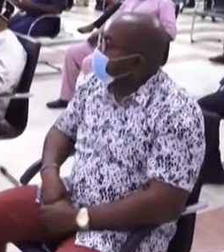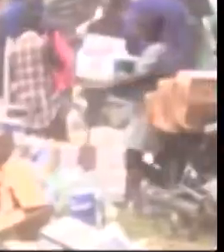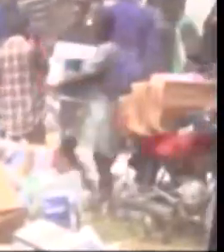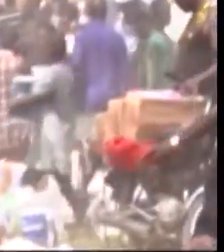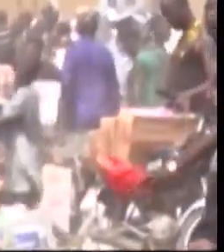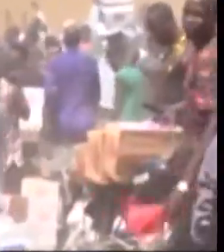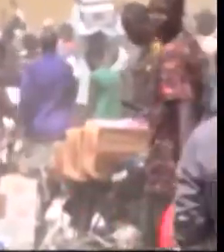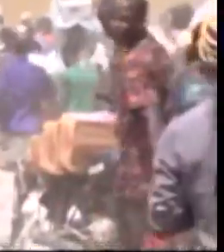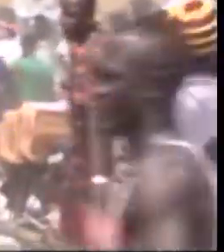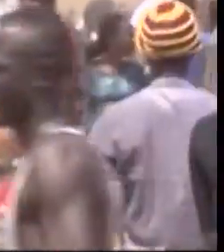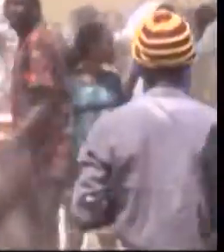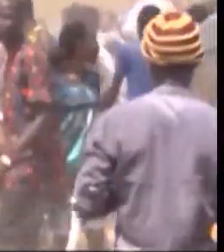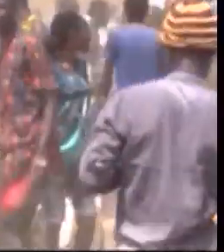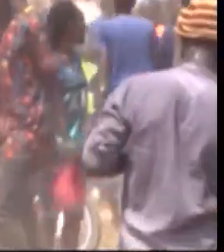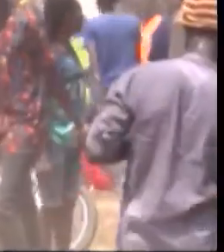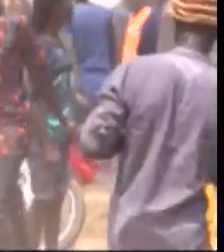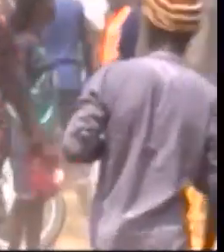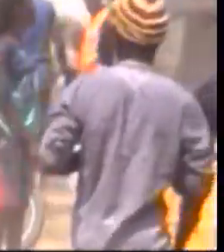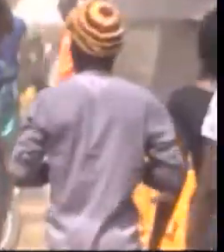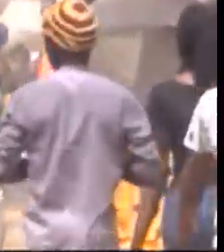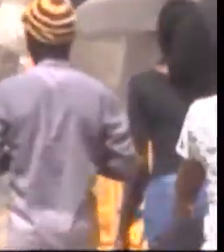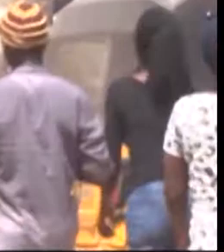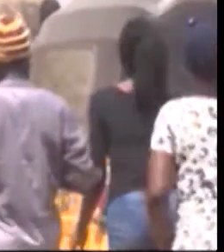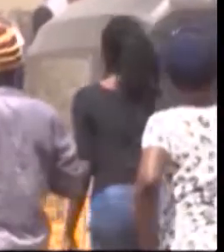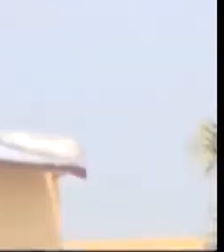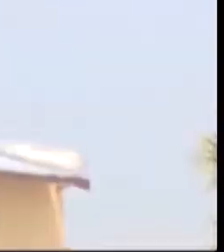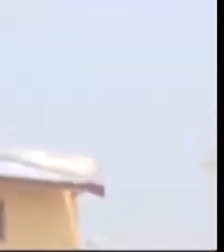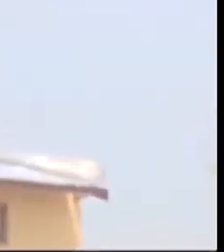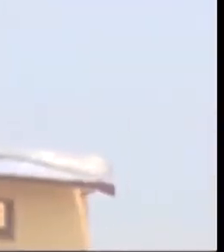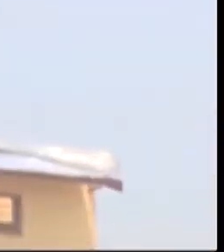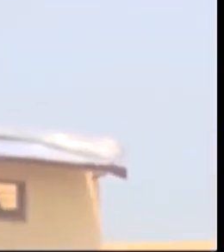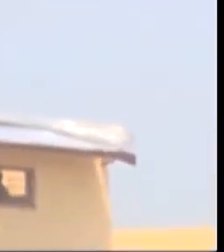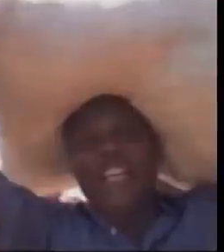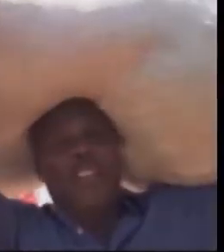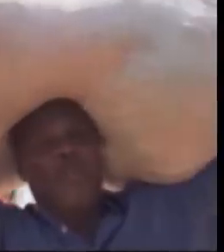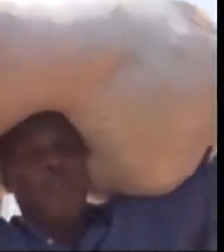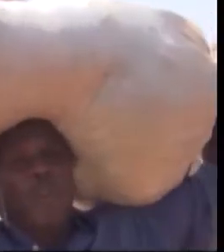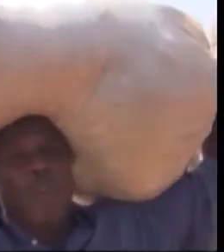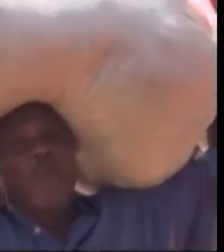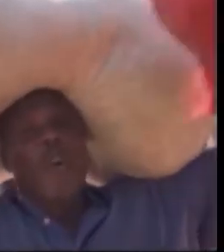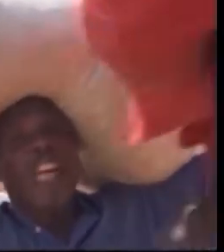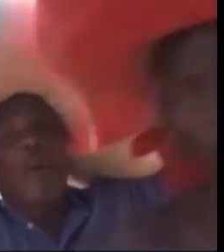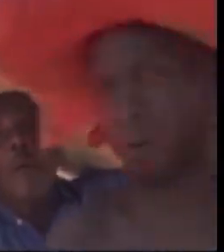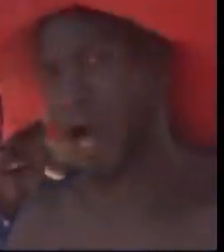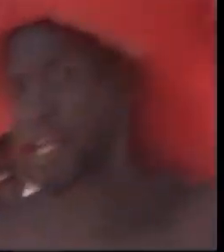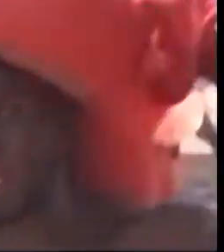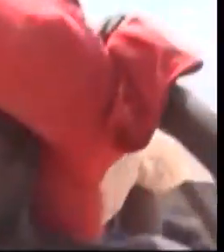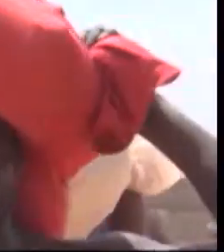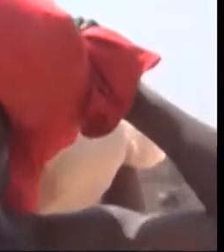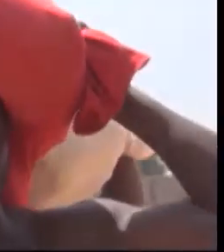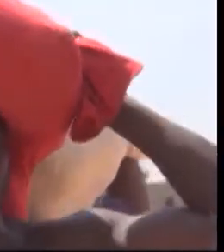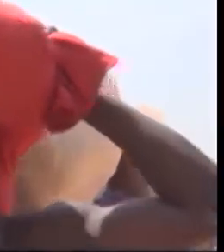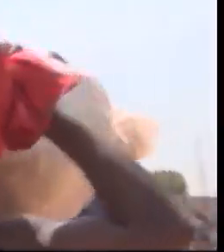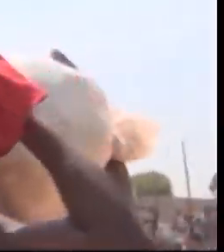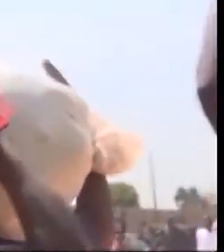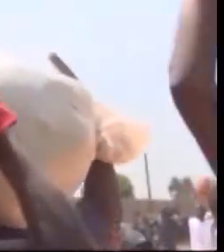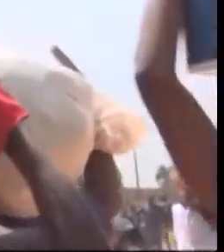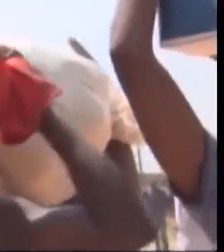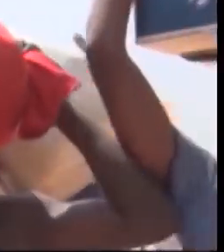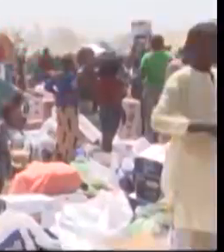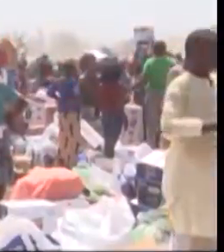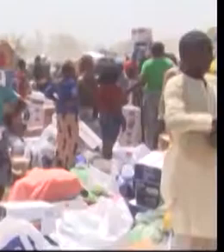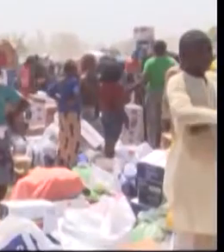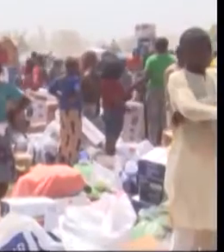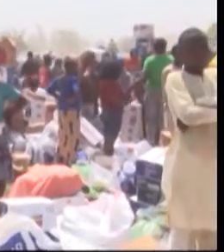against COVID-19, CACOVID, which are yet to be distributed by some state governments, stressing that all federal government